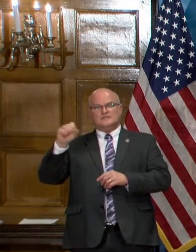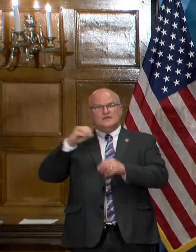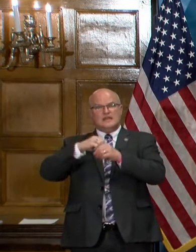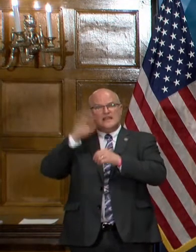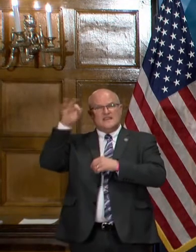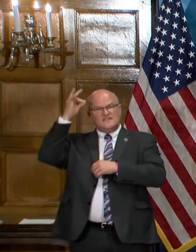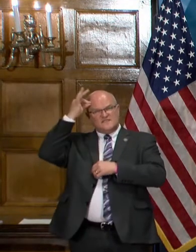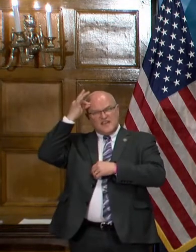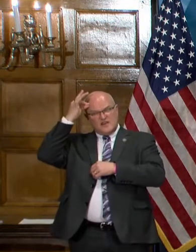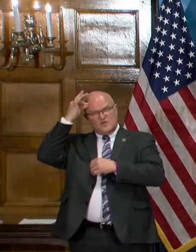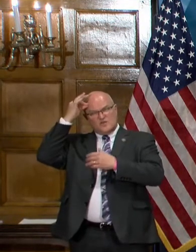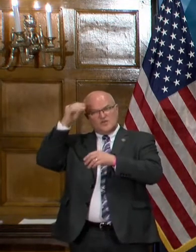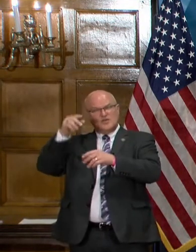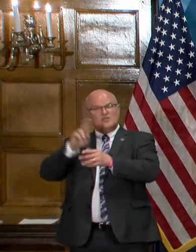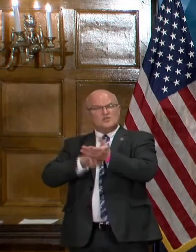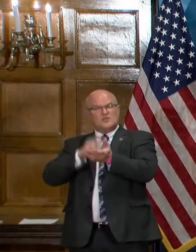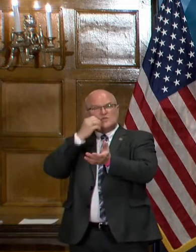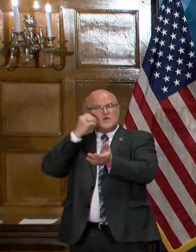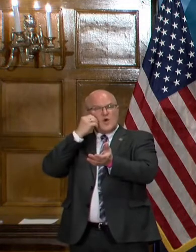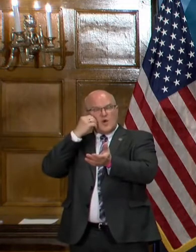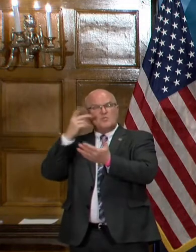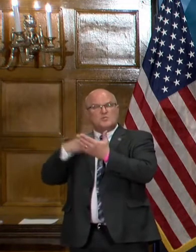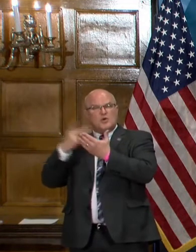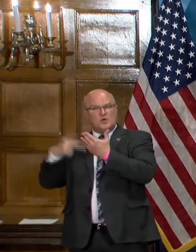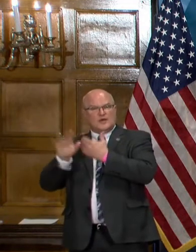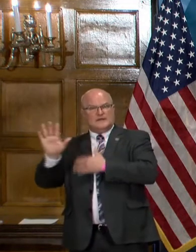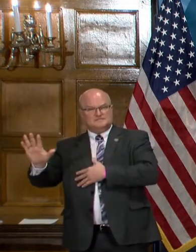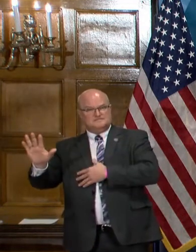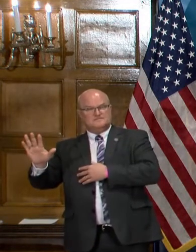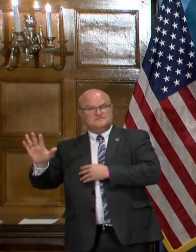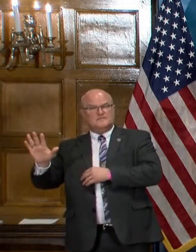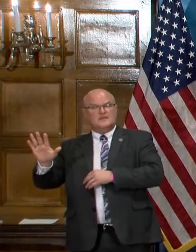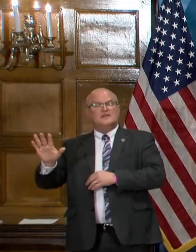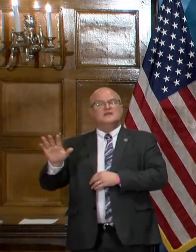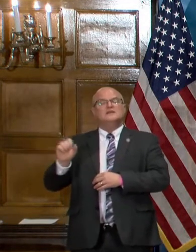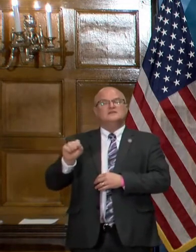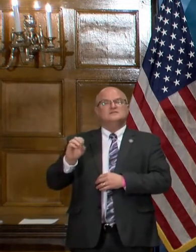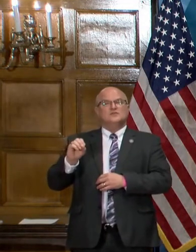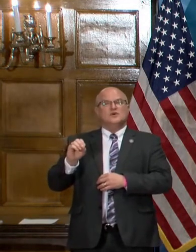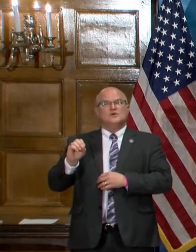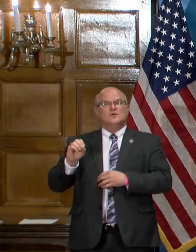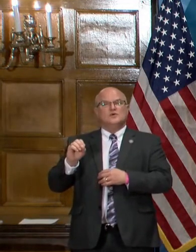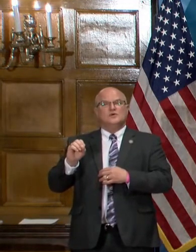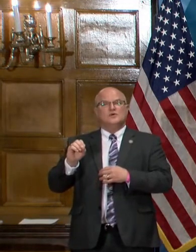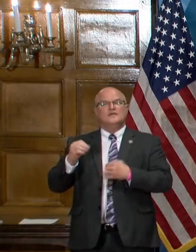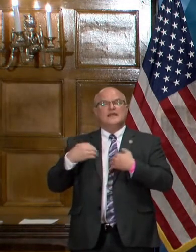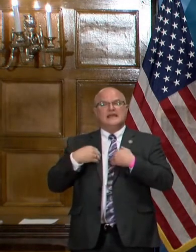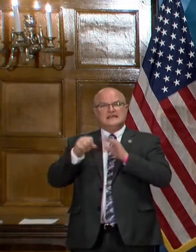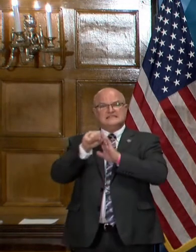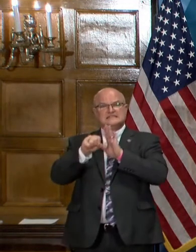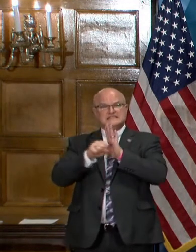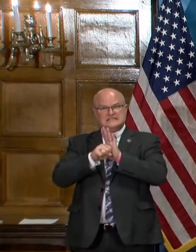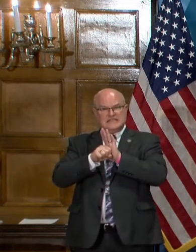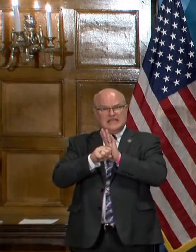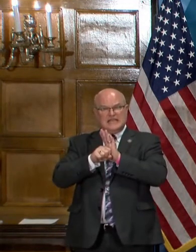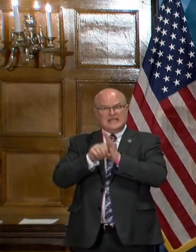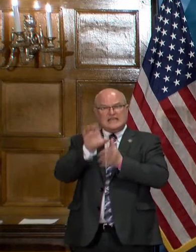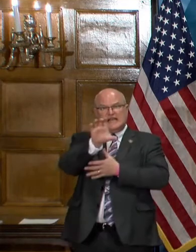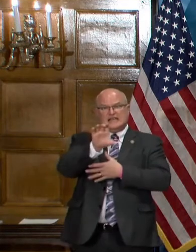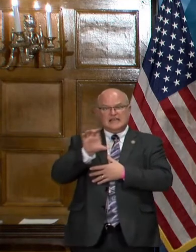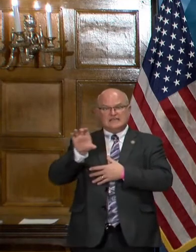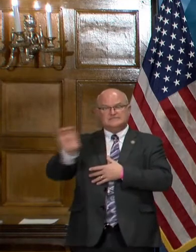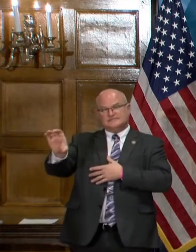long-term care facility program. So they pulled state allocation and